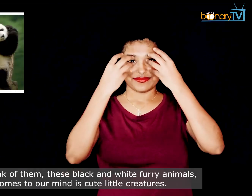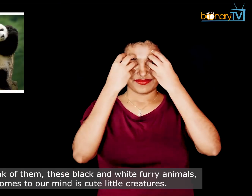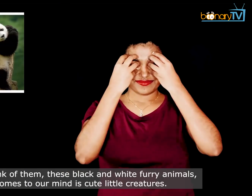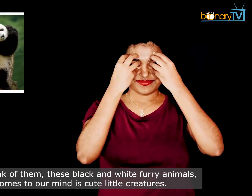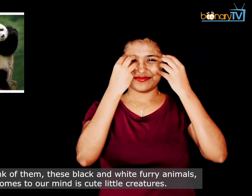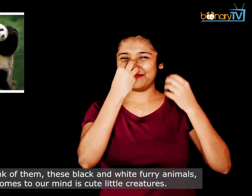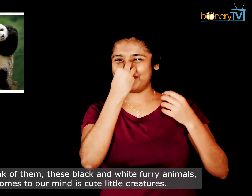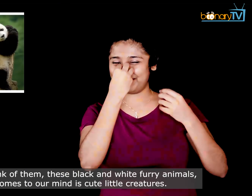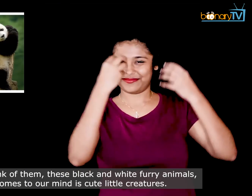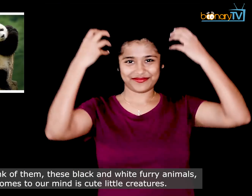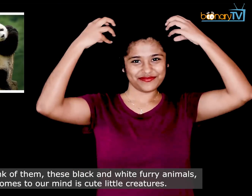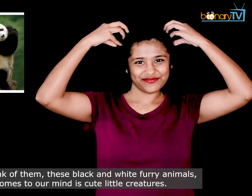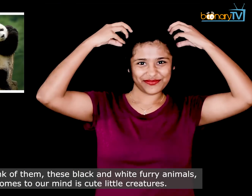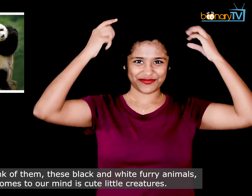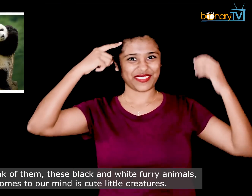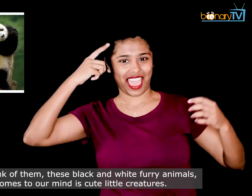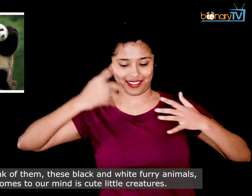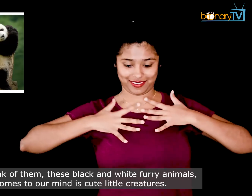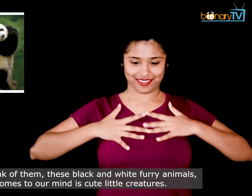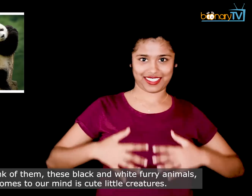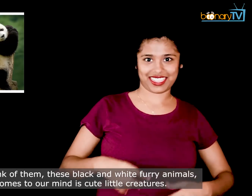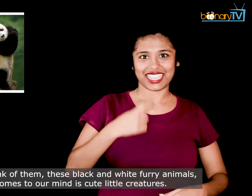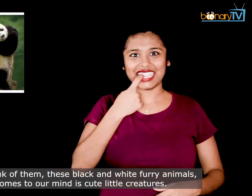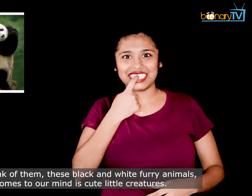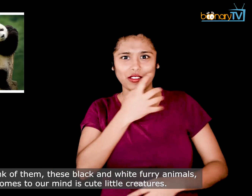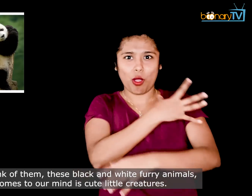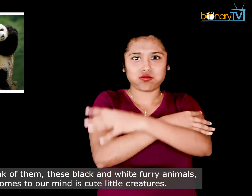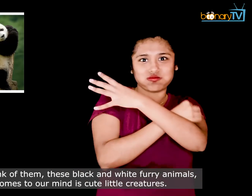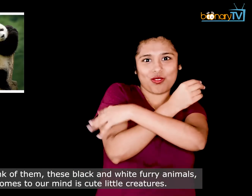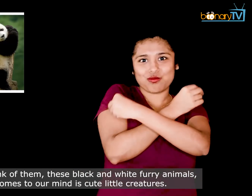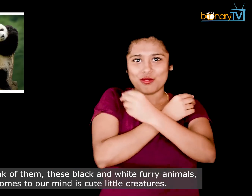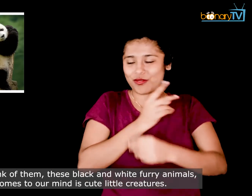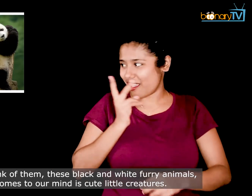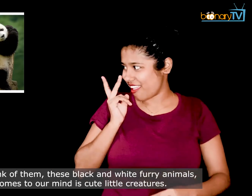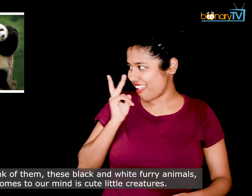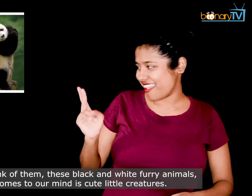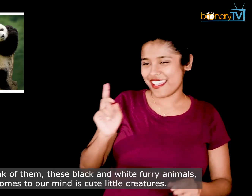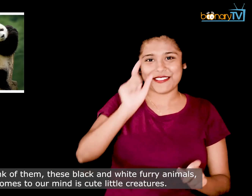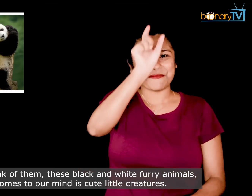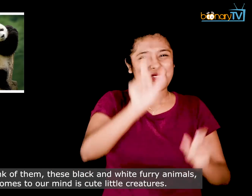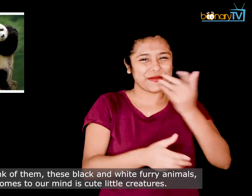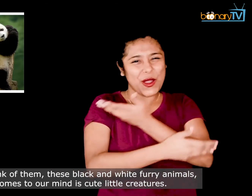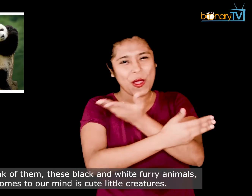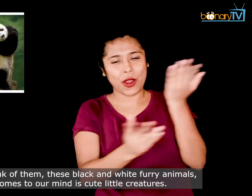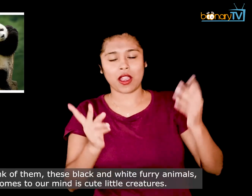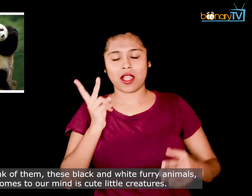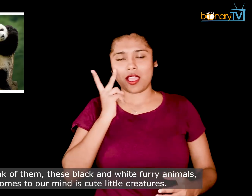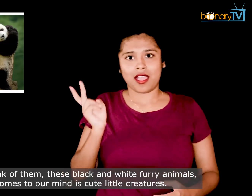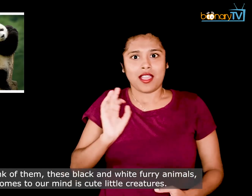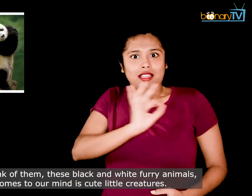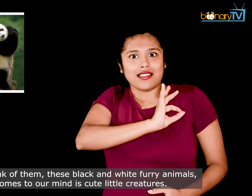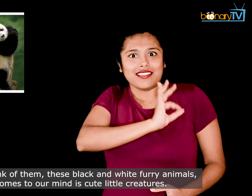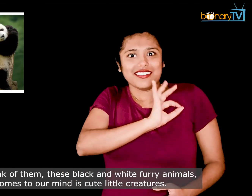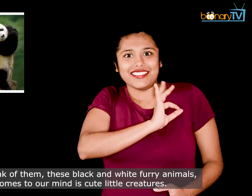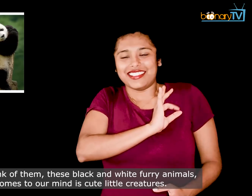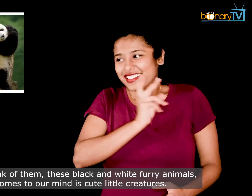When we think of them, these black and white furry animals, what comes to our mind